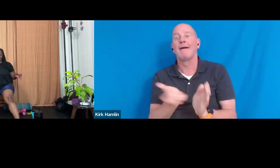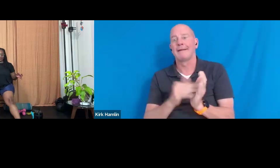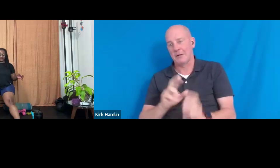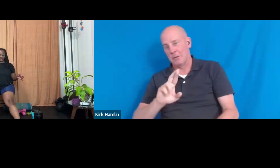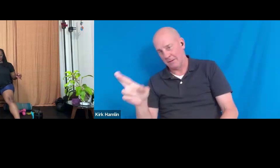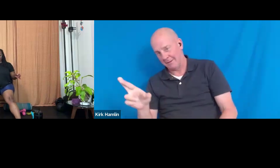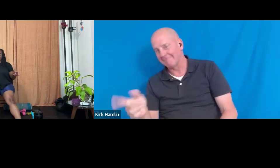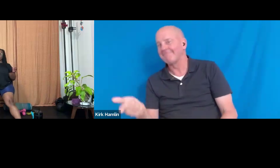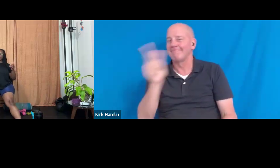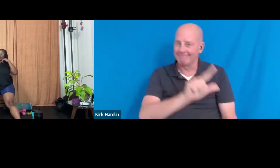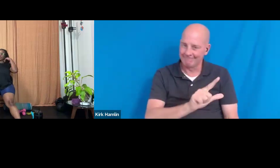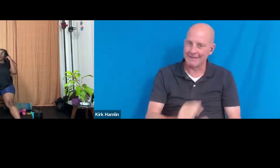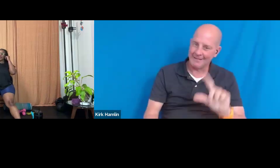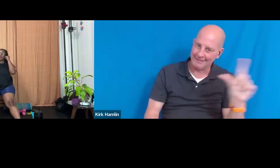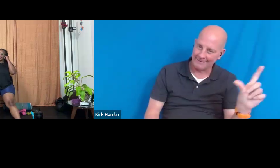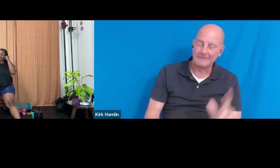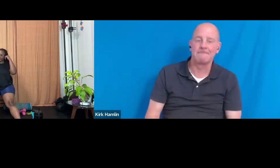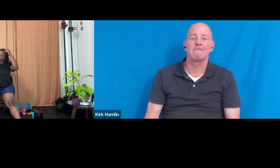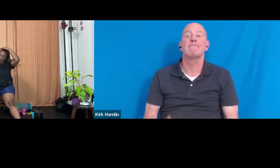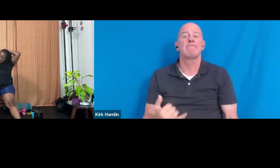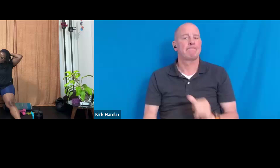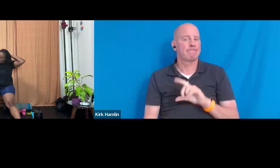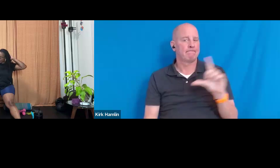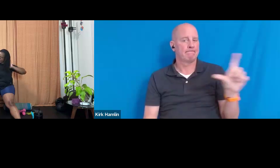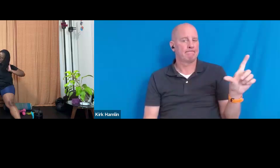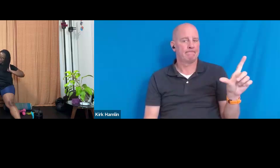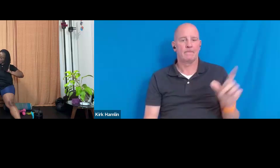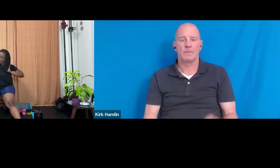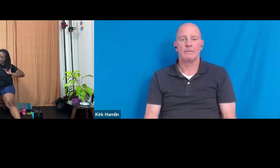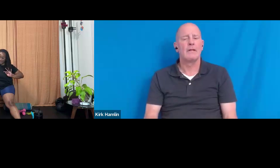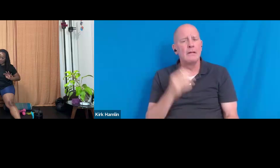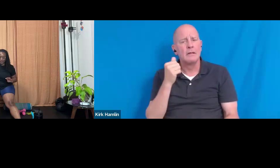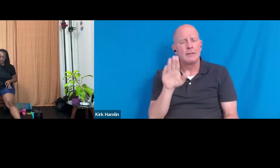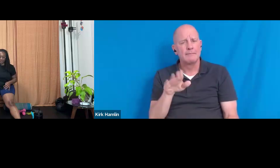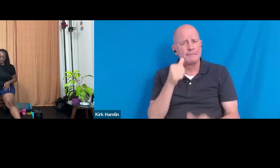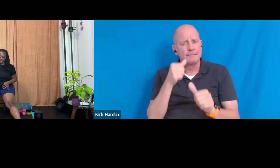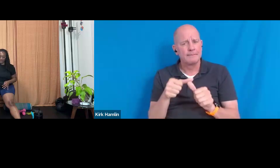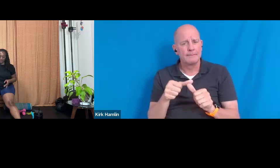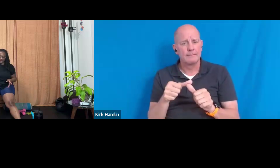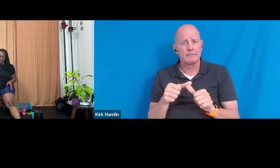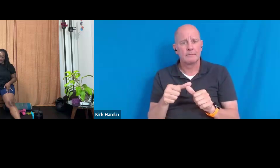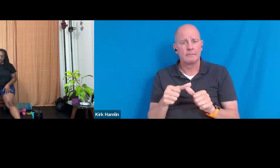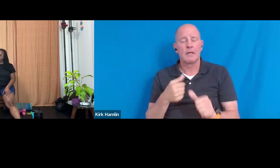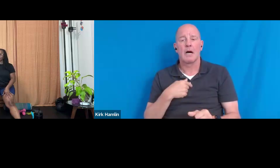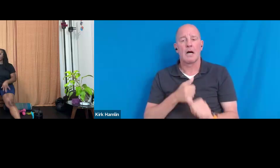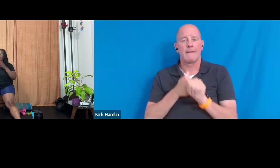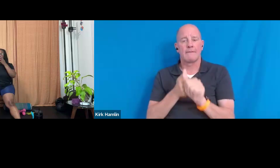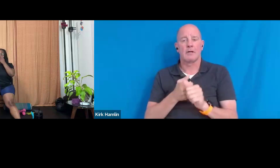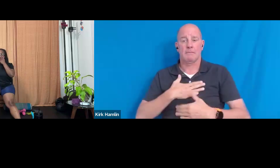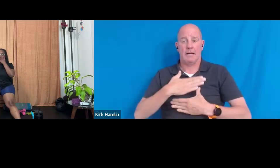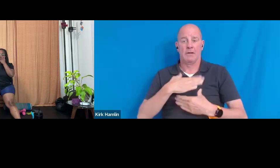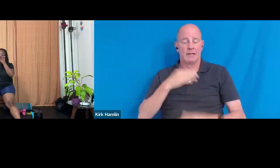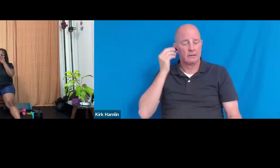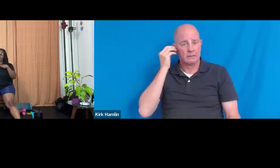All right. We've switched sides. And the other thing to mention is I am cueing the breath, but if you're working